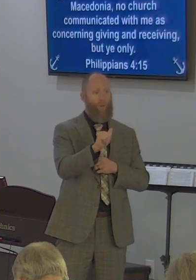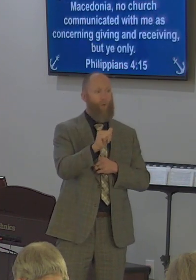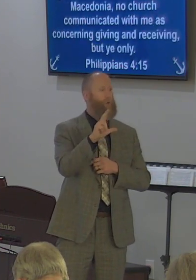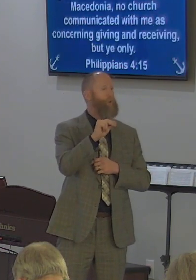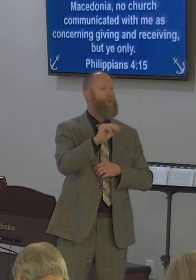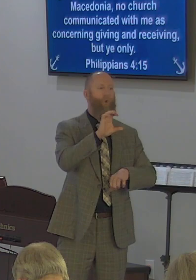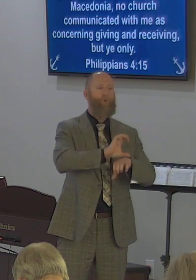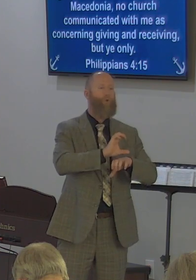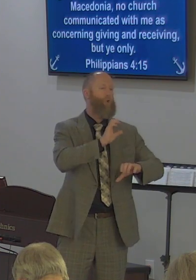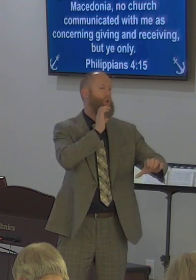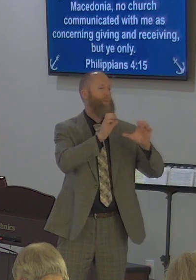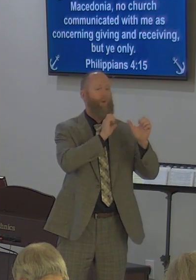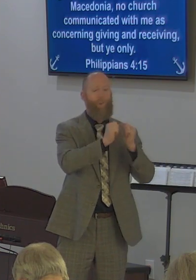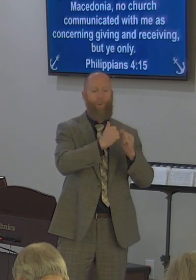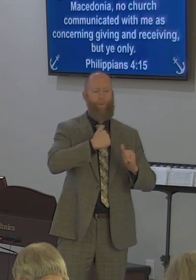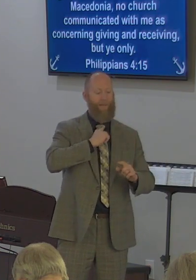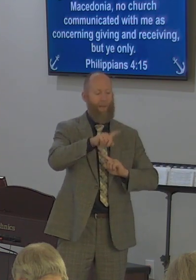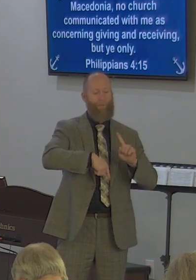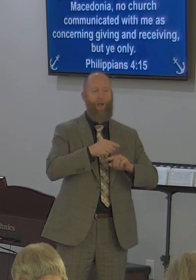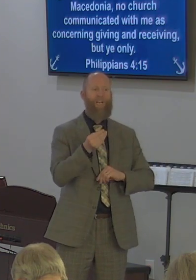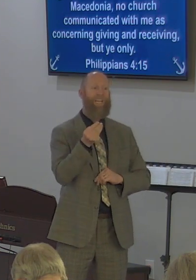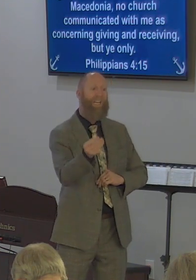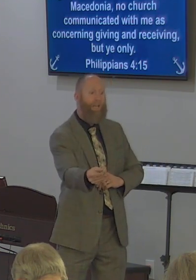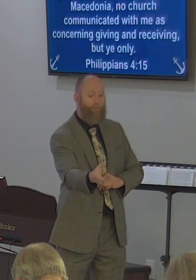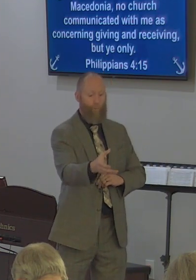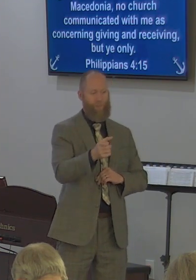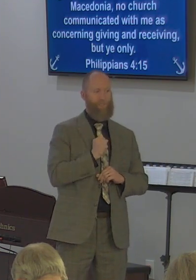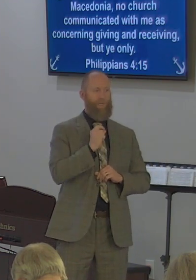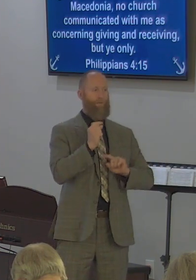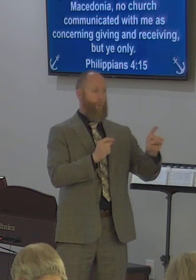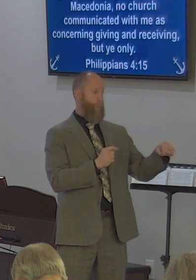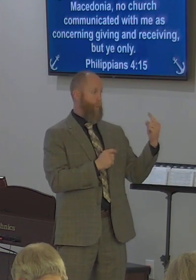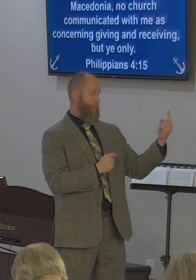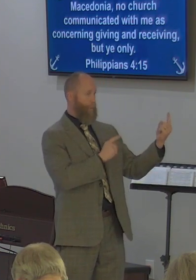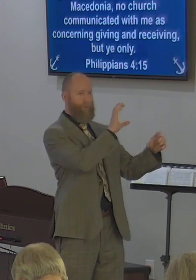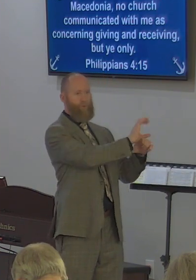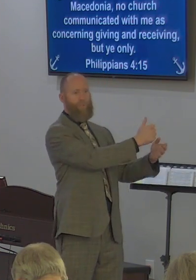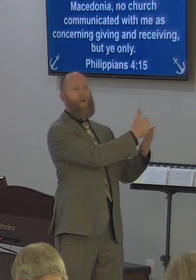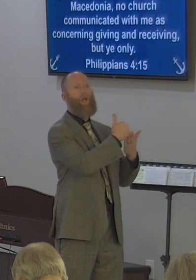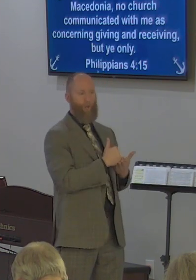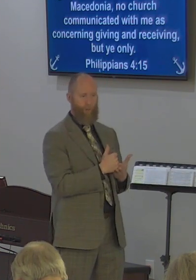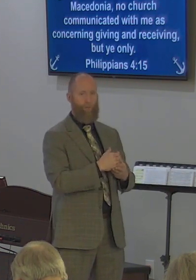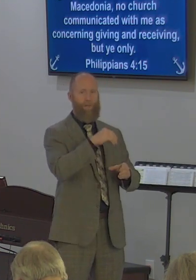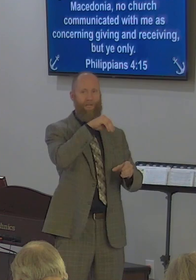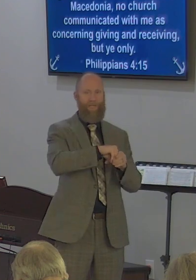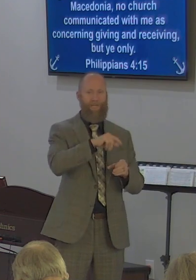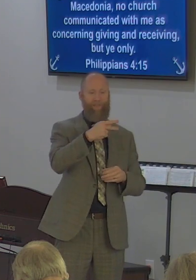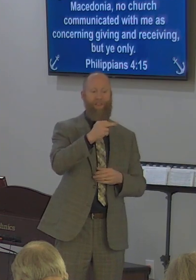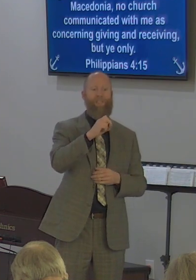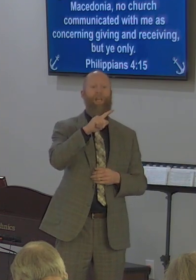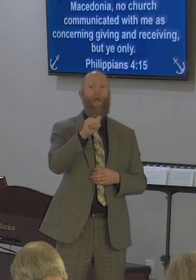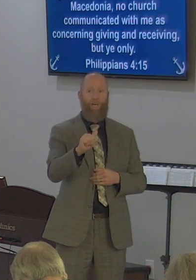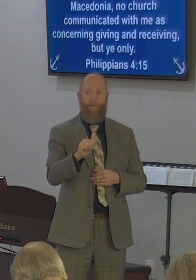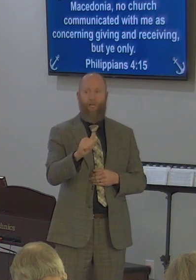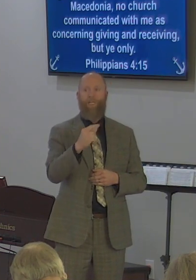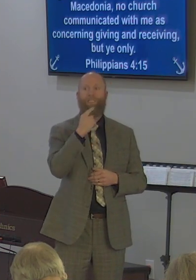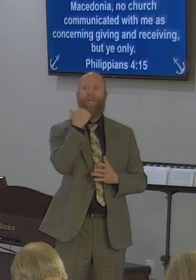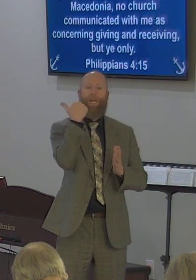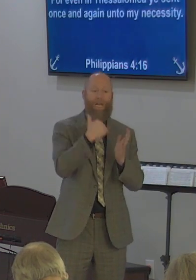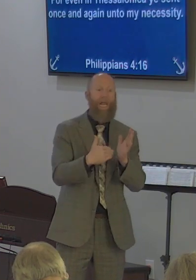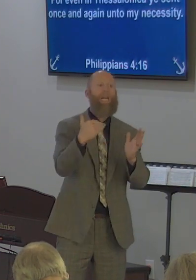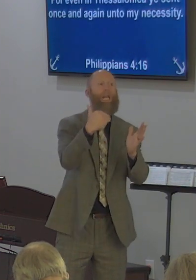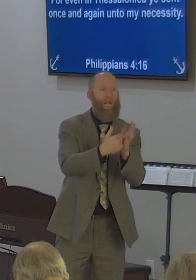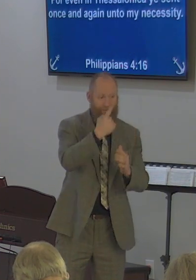as concerning giving and receiving, but ye only. For even in Thessalonica ye sent once and again unto my